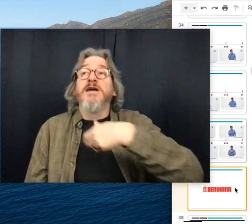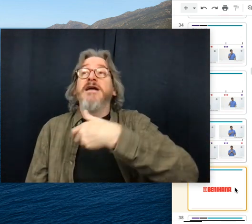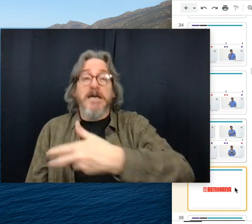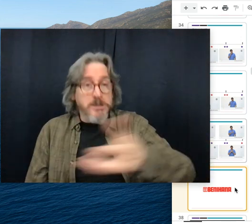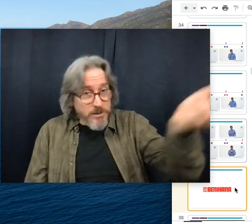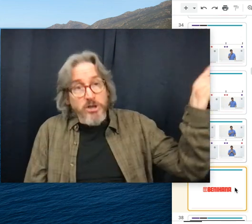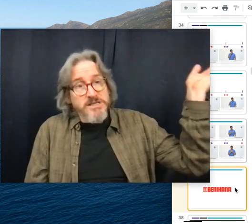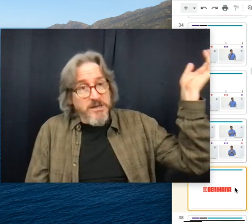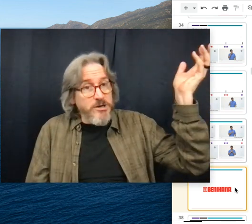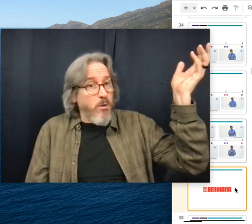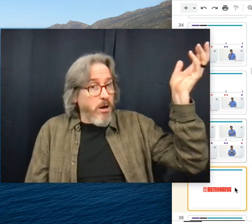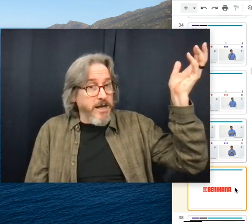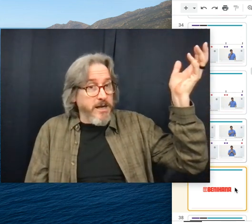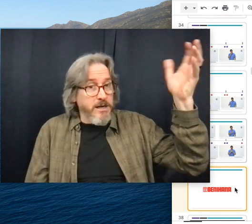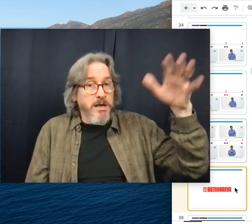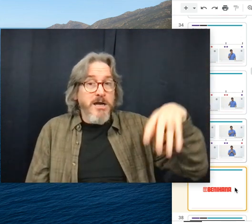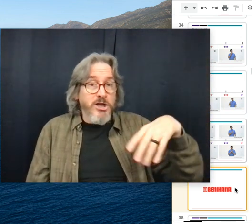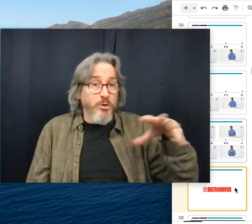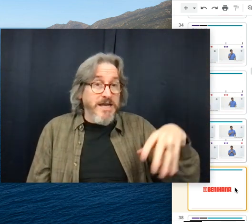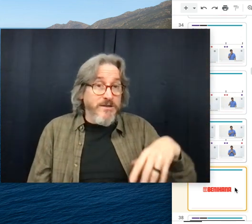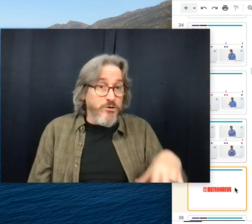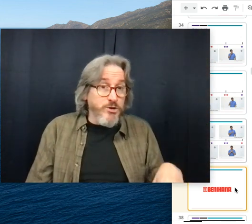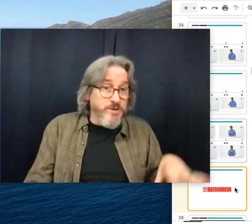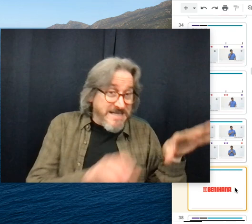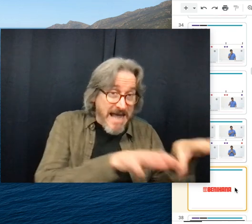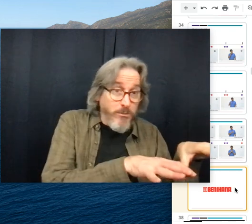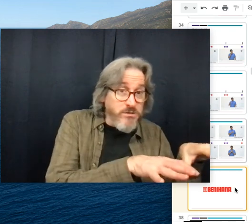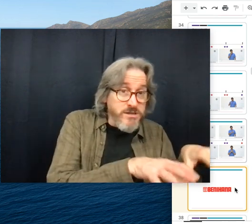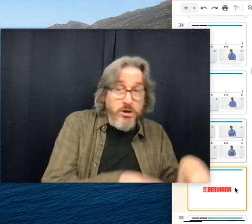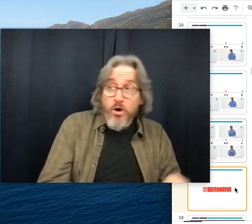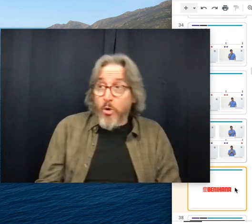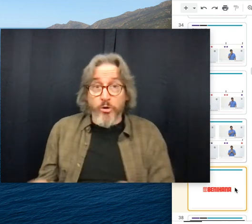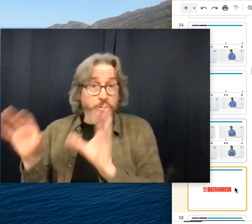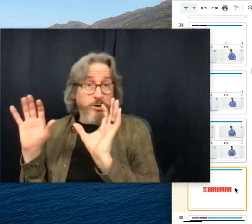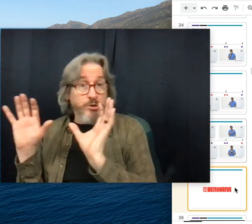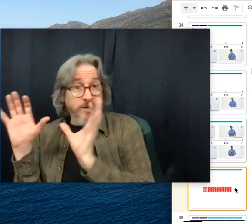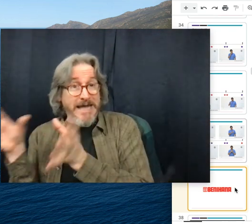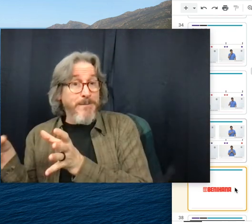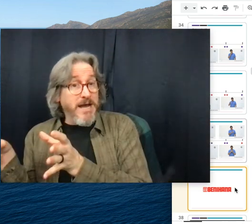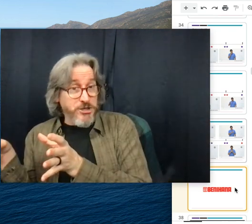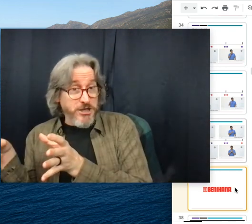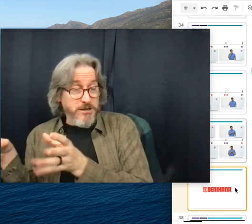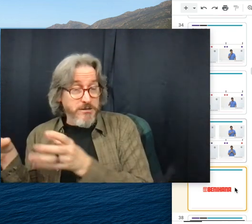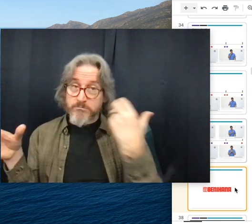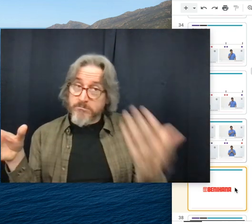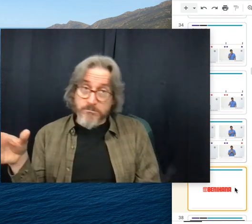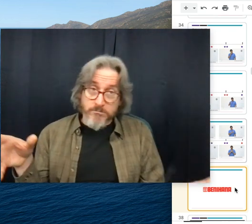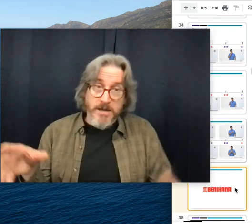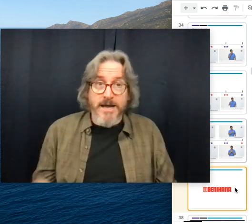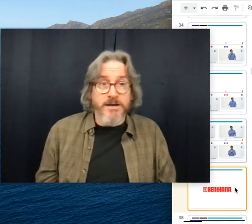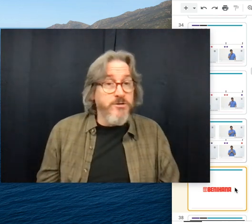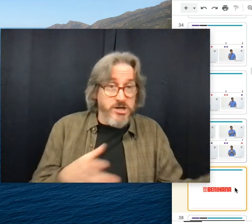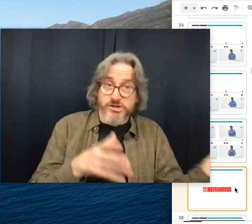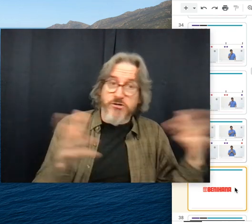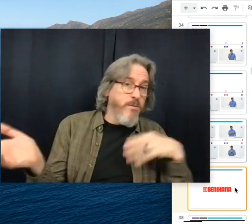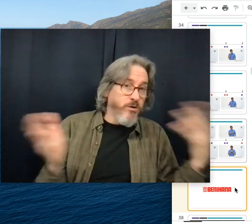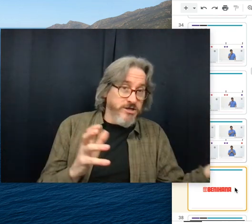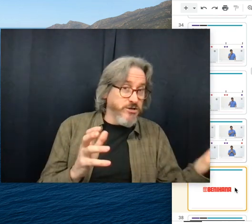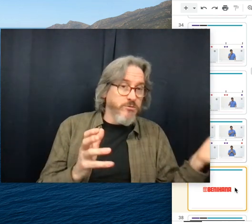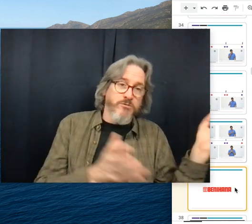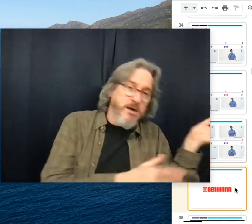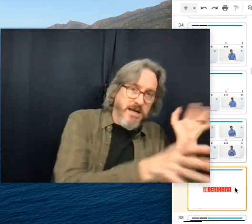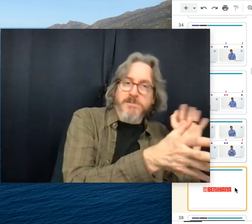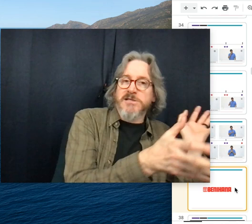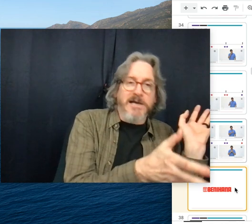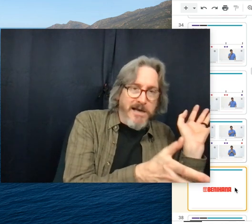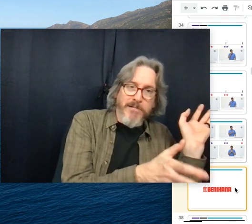serve. Here's what it looks like when you walk in. You can either do the tables or you could do the hibachi and describe what the